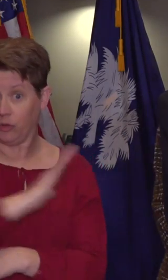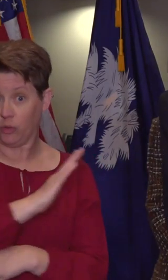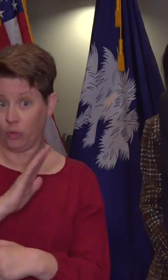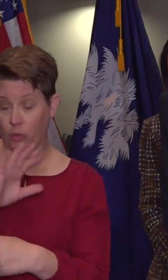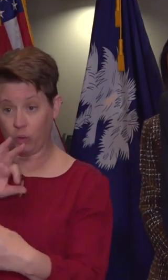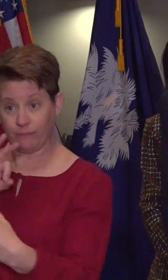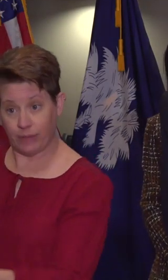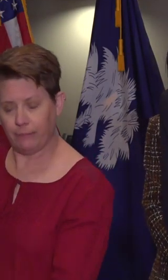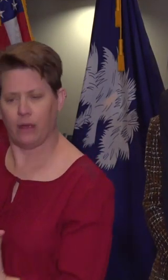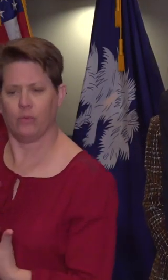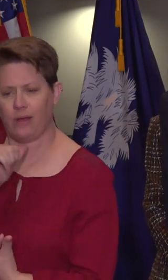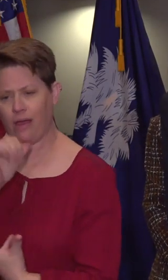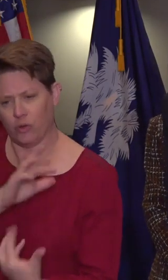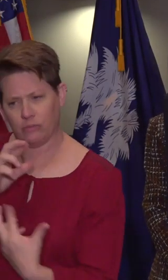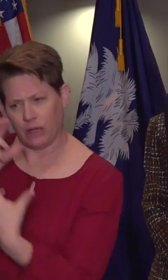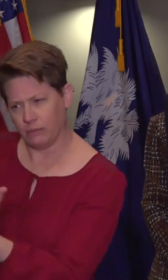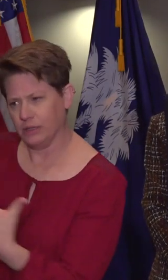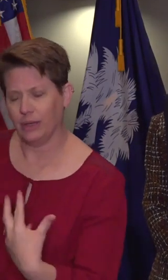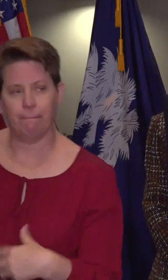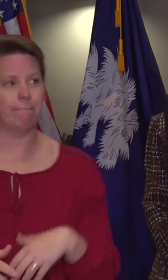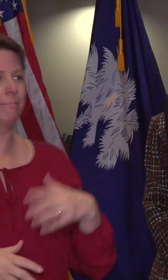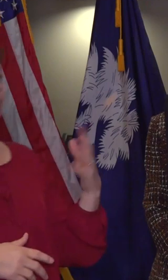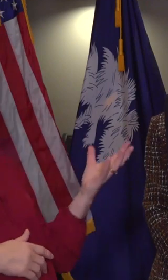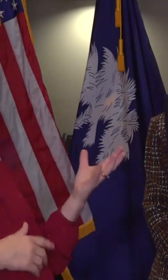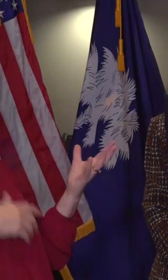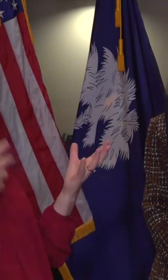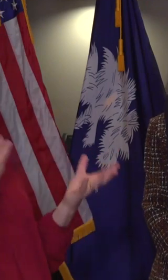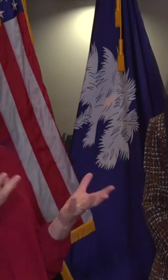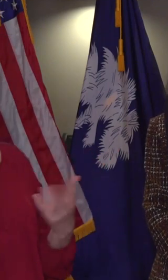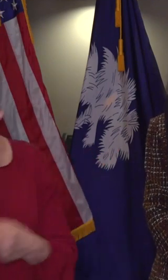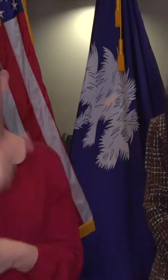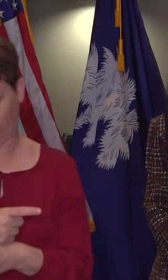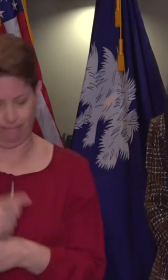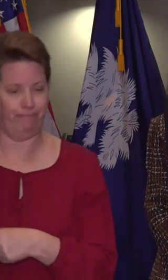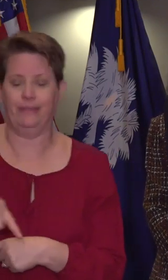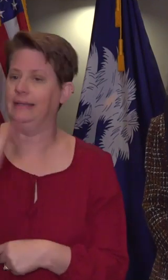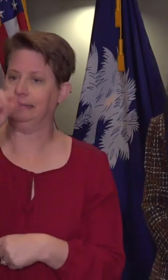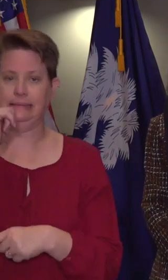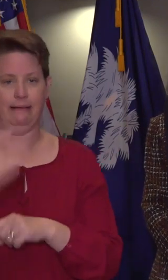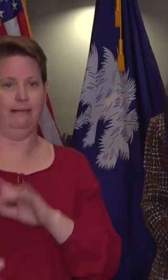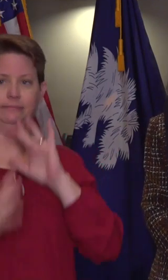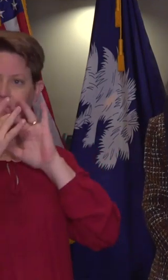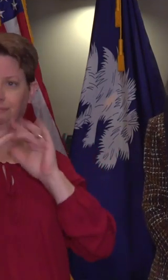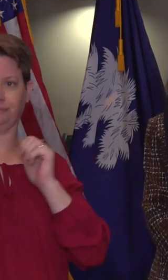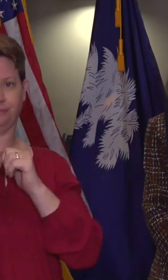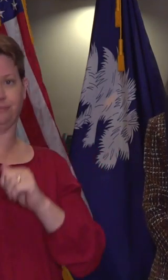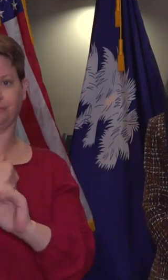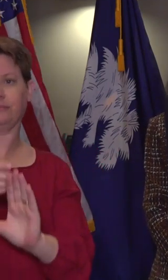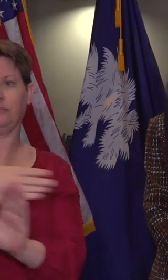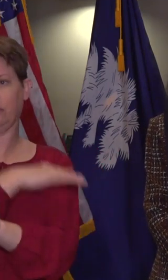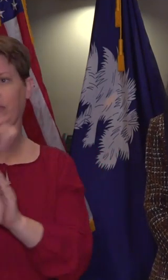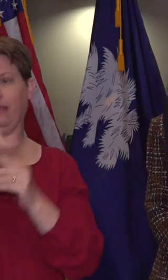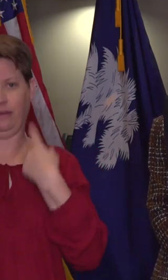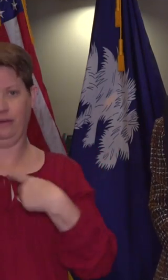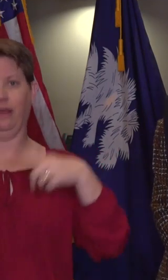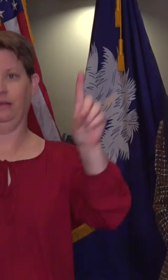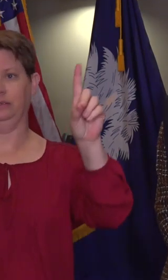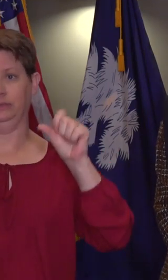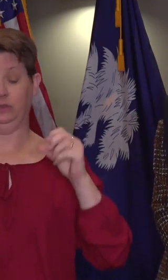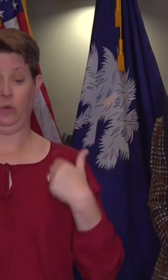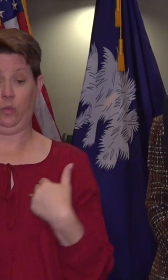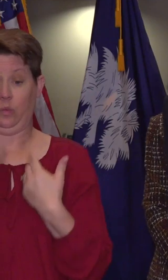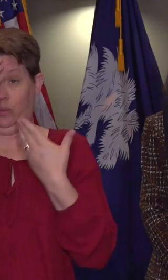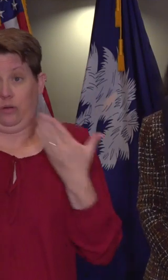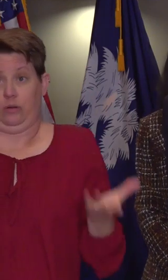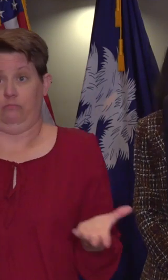recommendation? The question is, yes, they did not consult with us prior to that announcement. So we were not